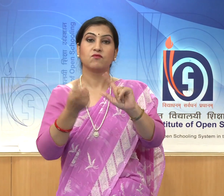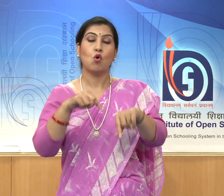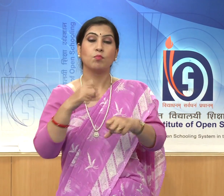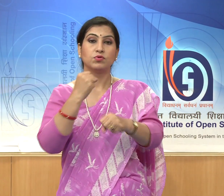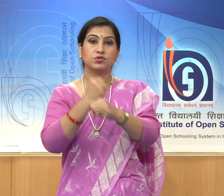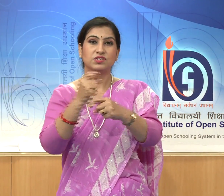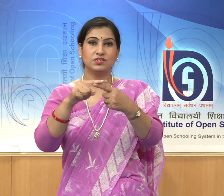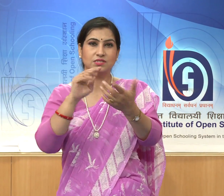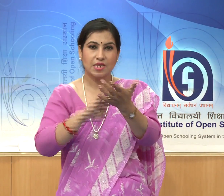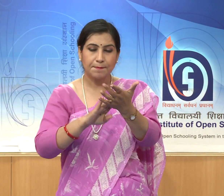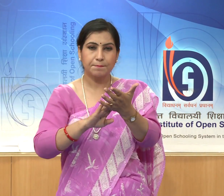gemstones.